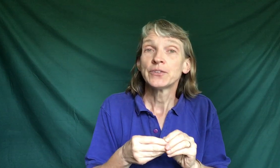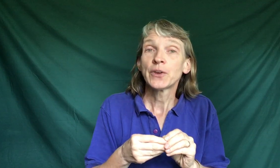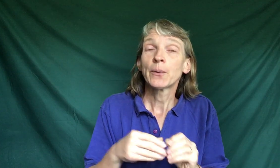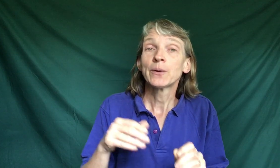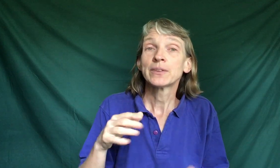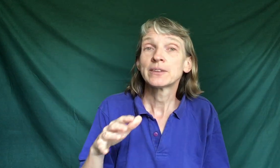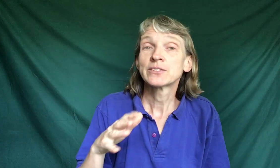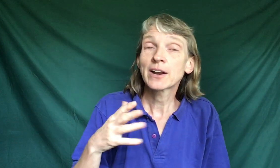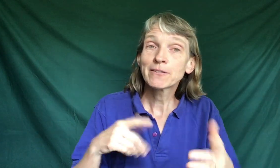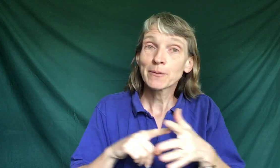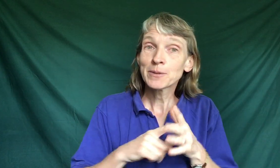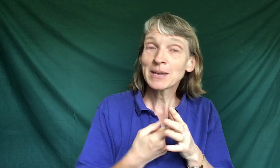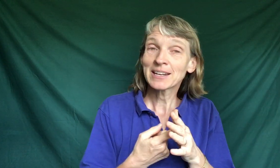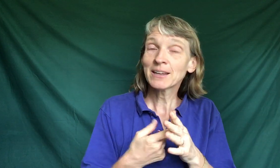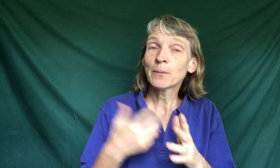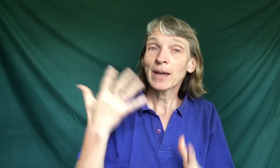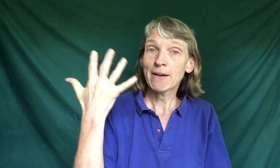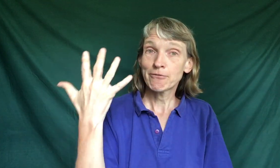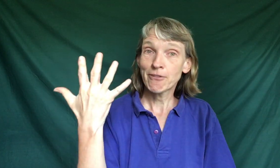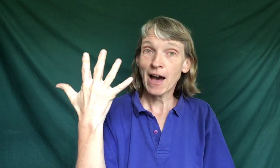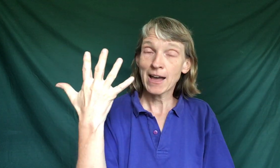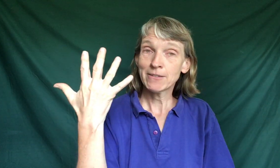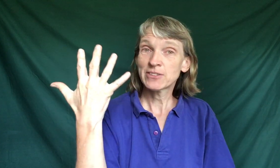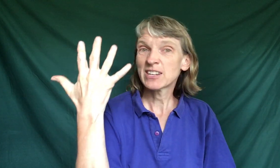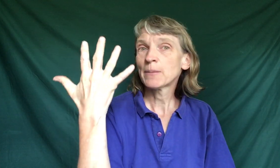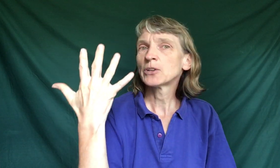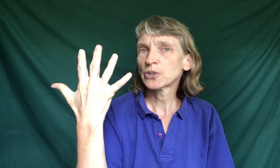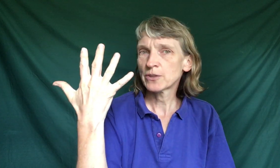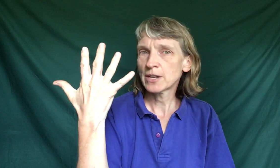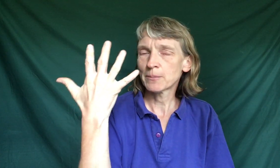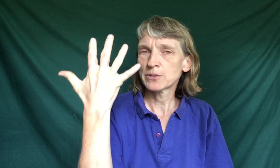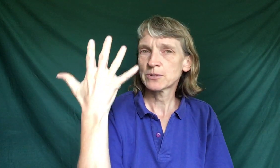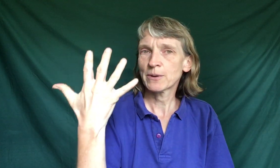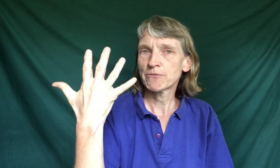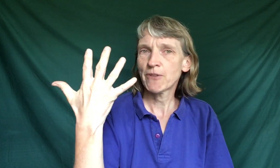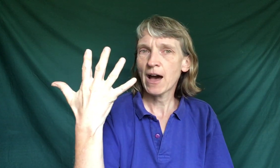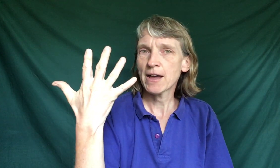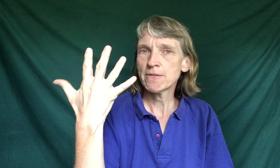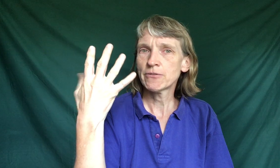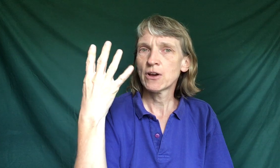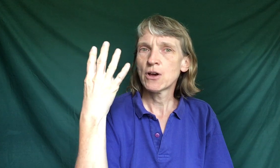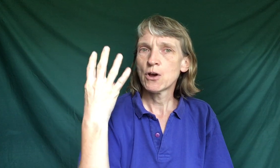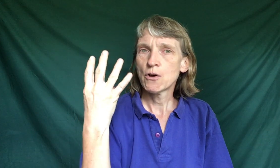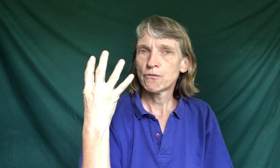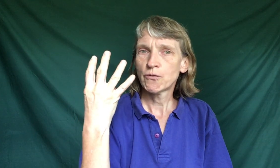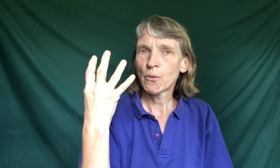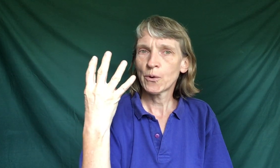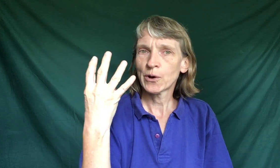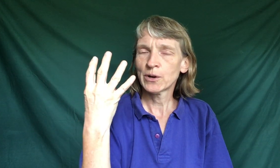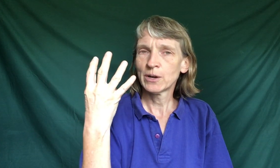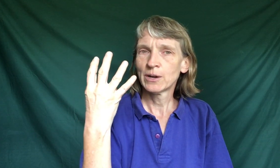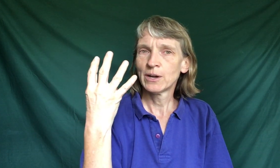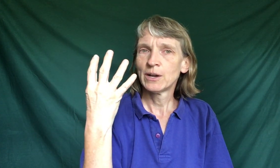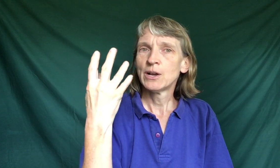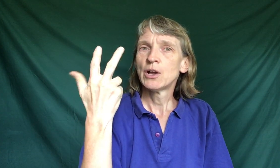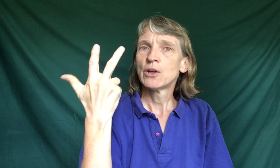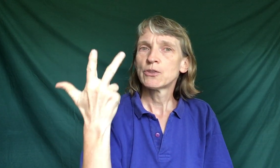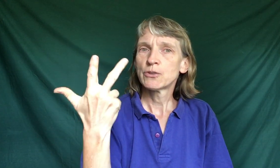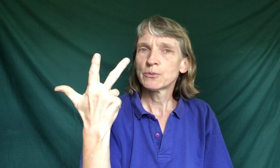So starting from the beginning, we have five. I'll show you the numbers. We have five, four, three,